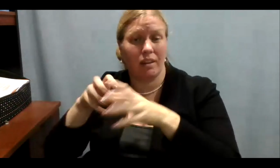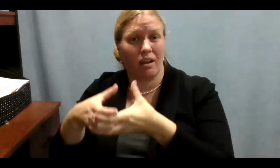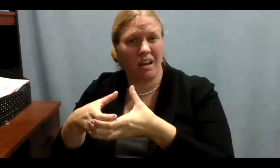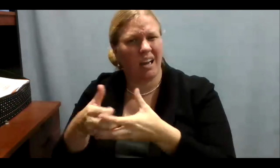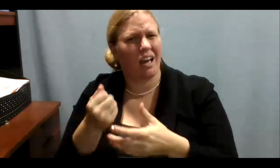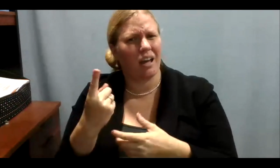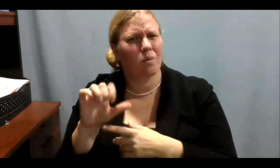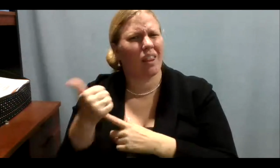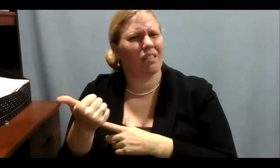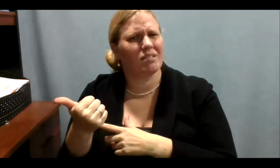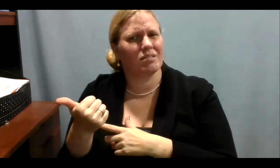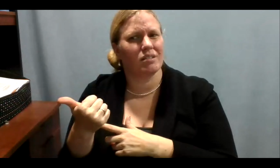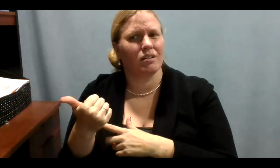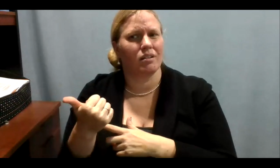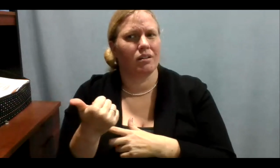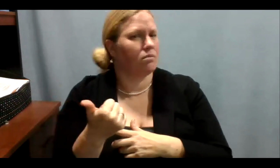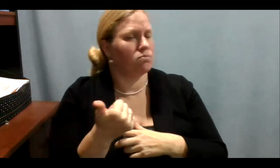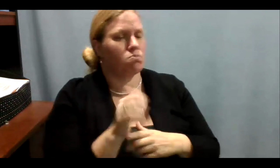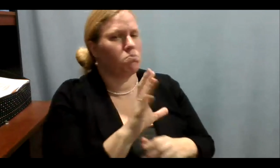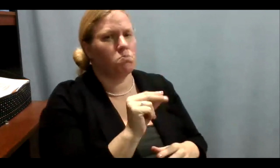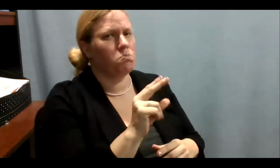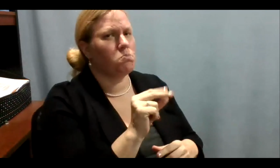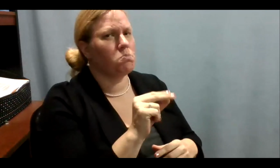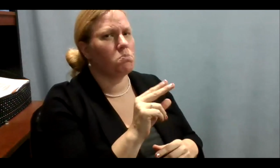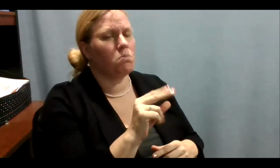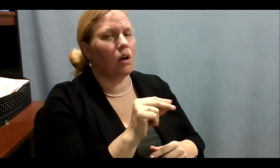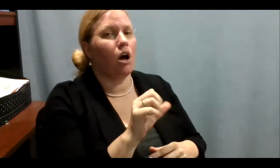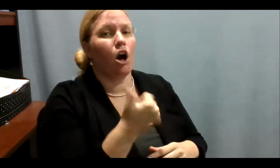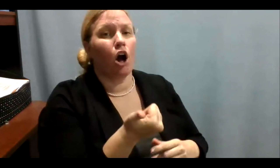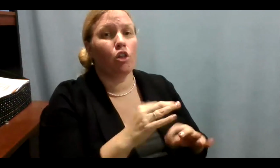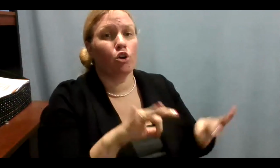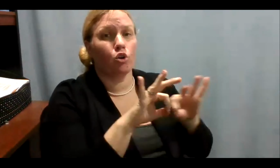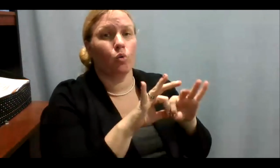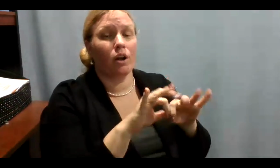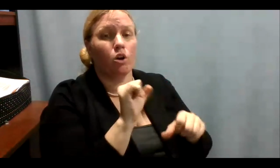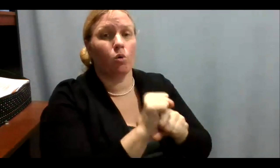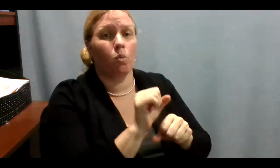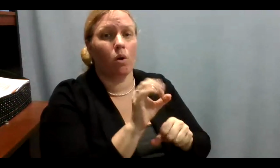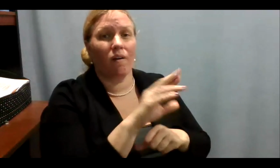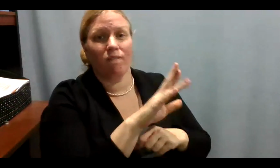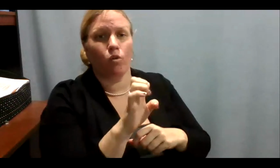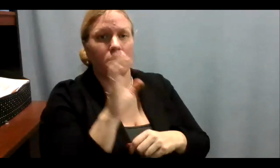else, Director Bond? Not at this time. And then other critical workforce will be under phase 1B.